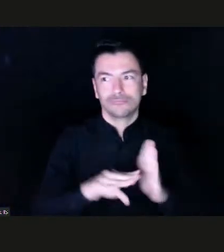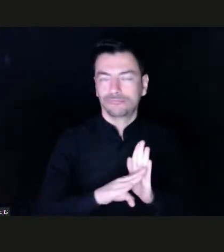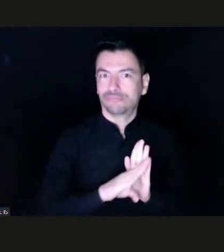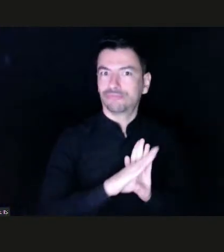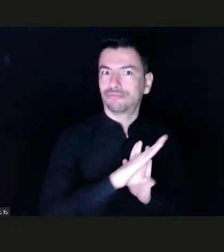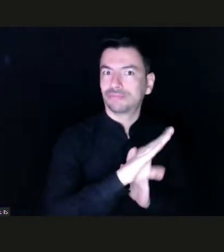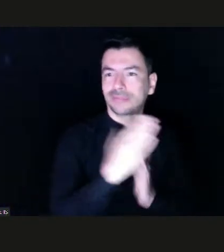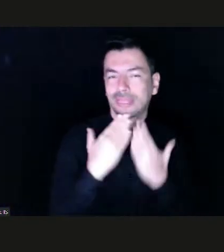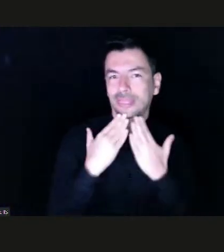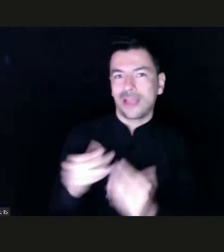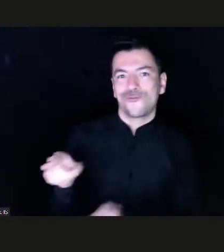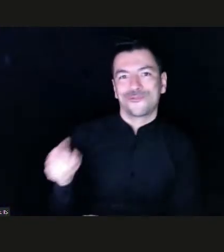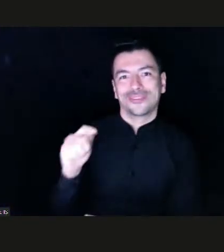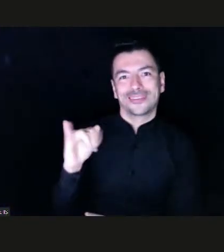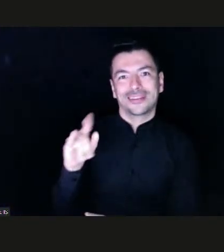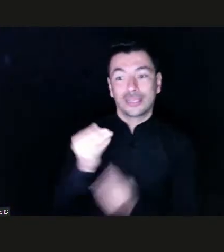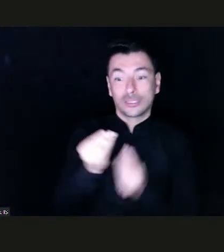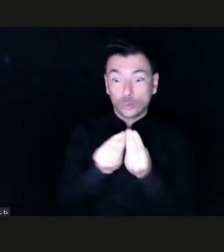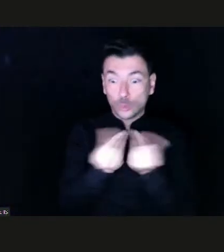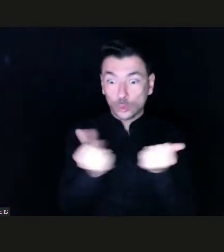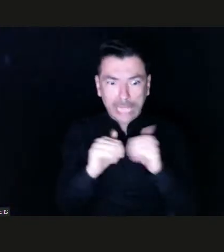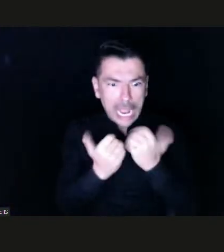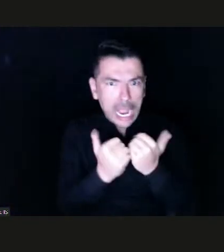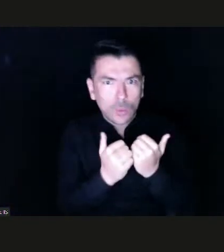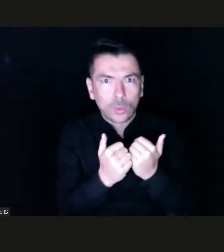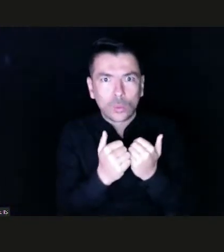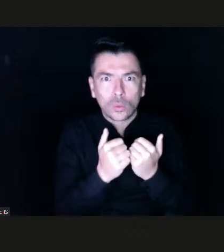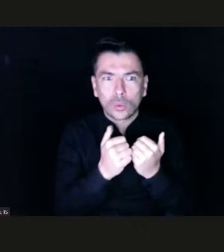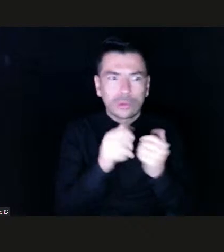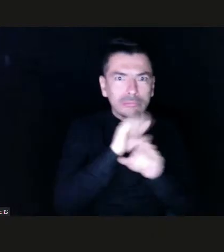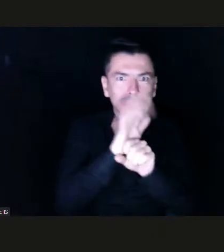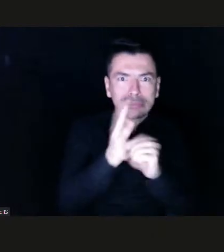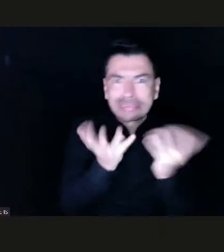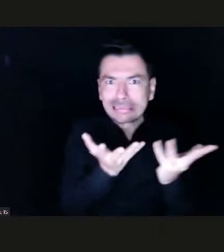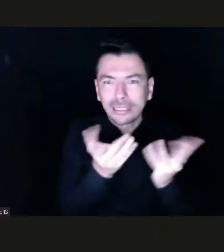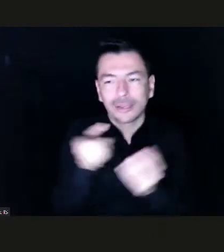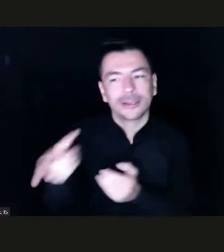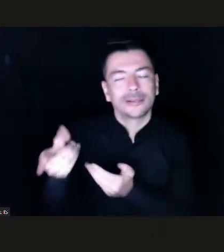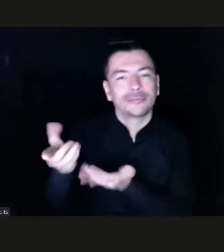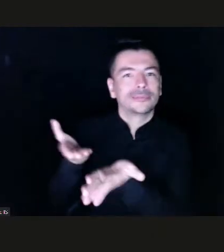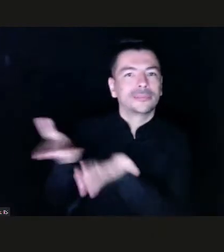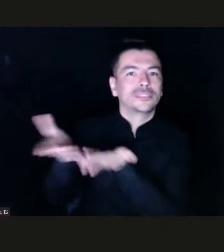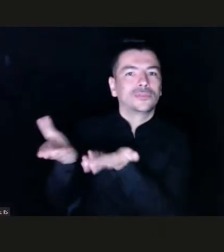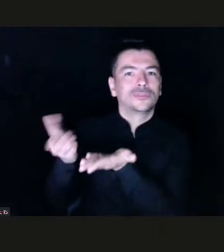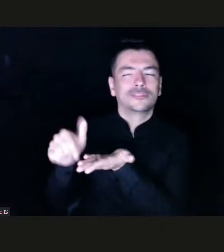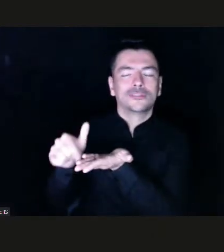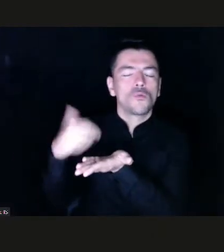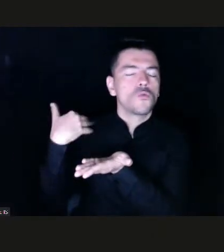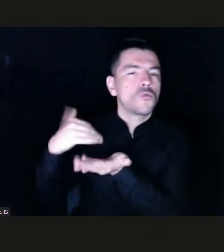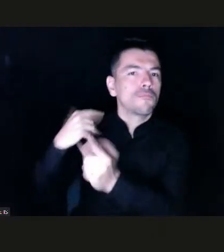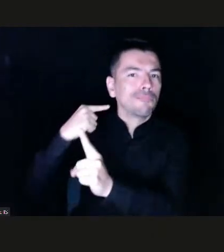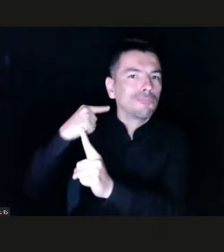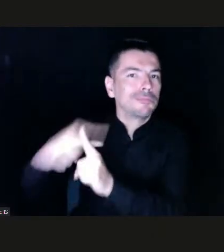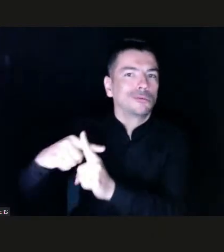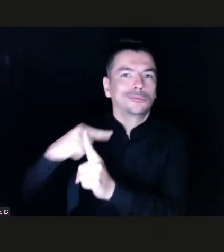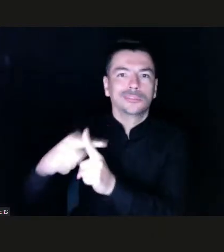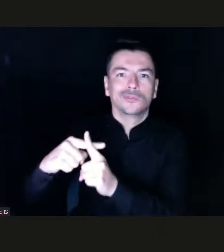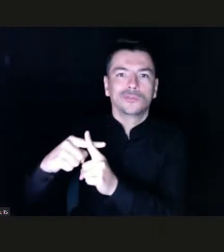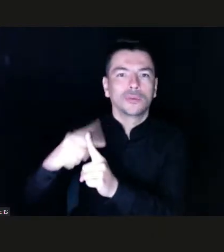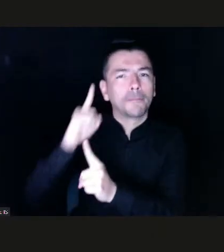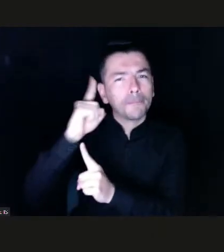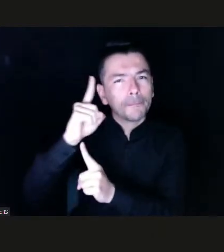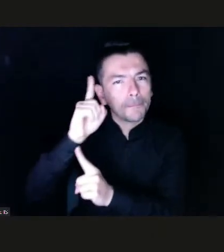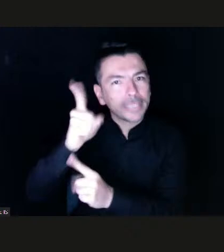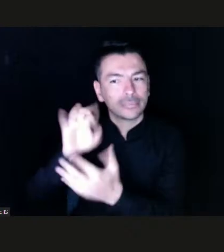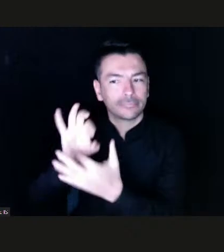the strategy for sustainable and inclusive recovery. Today, we zero in on 3 major questions as we consider